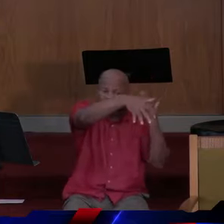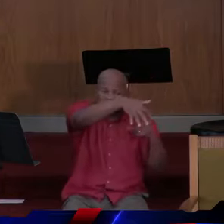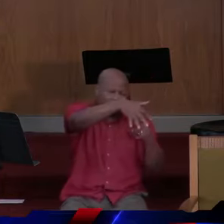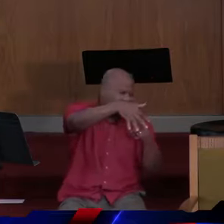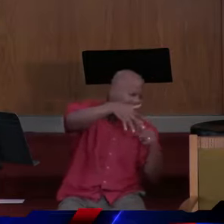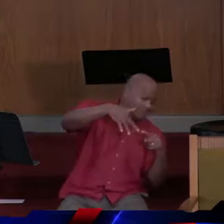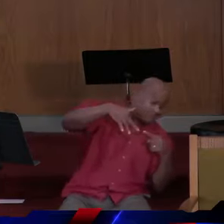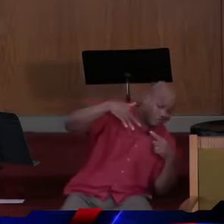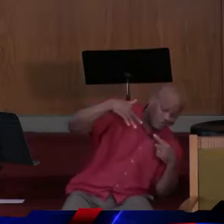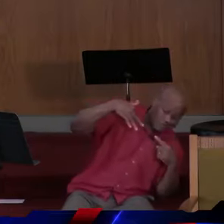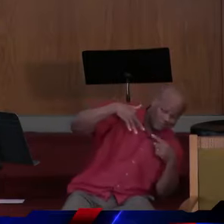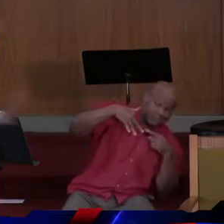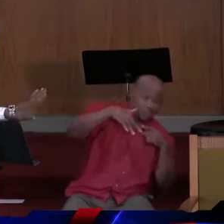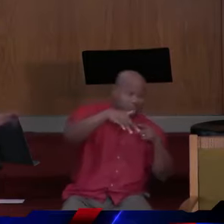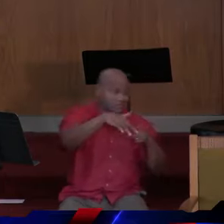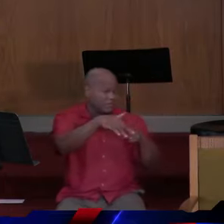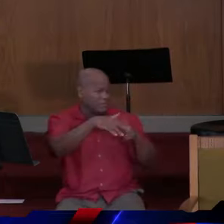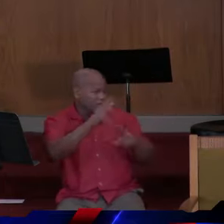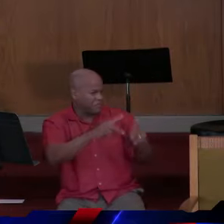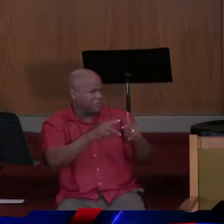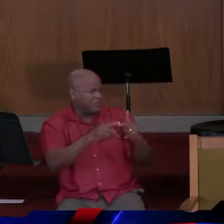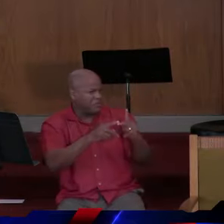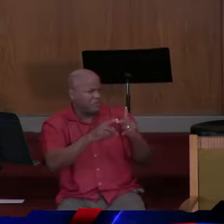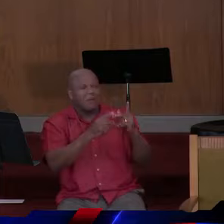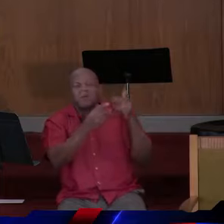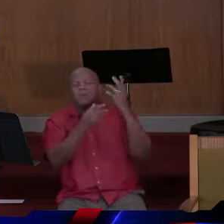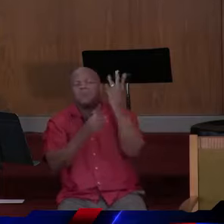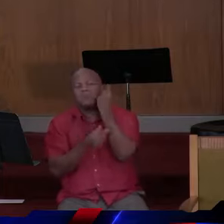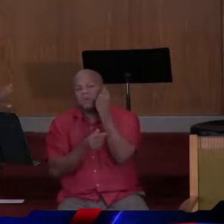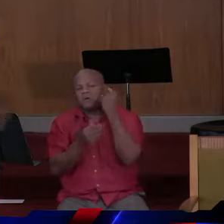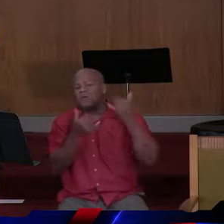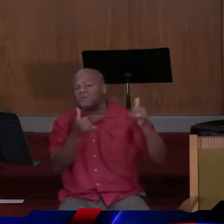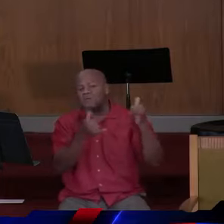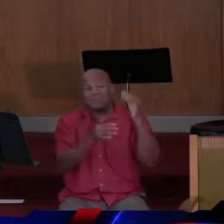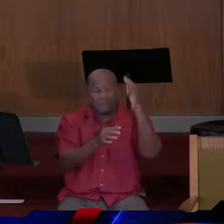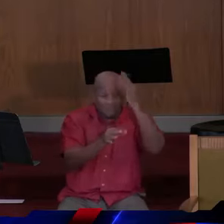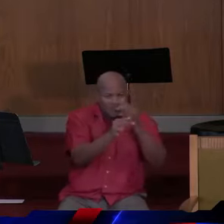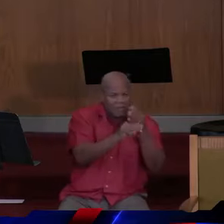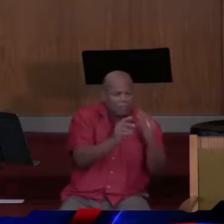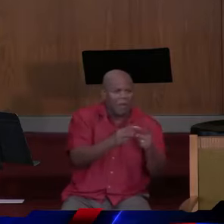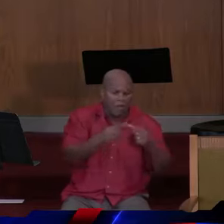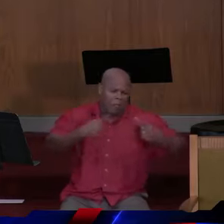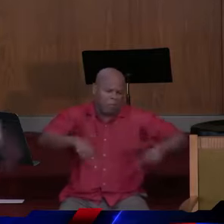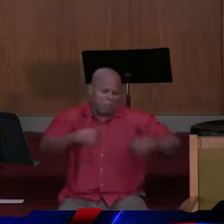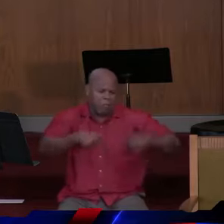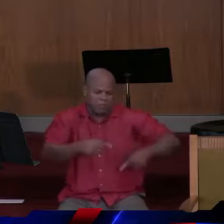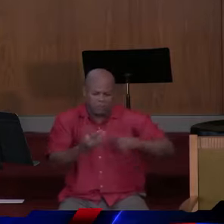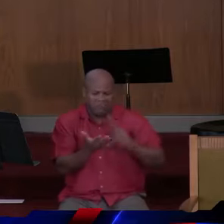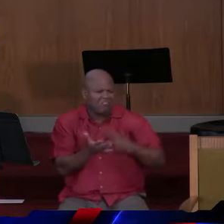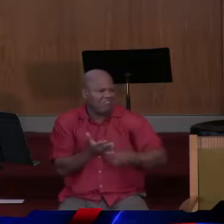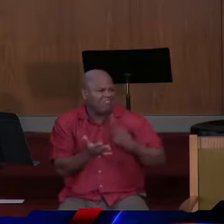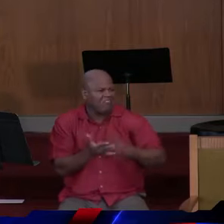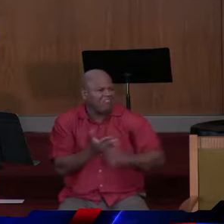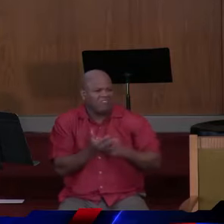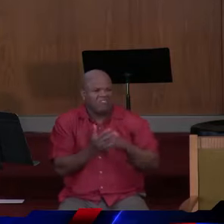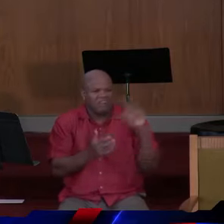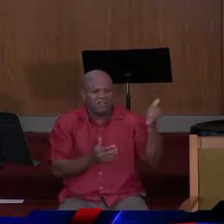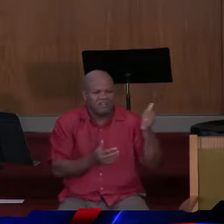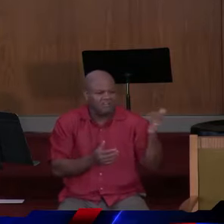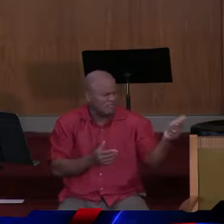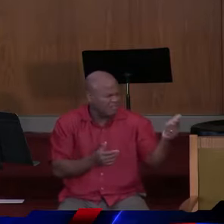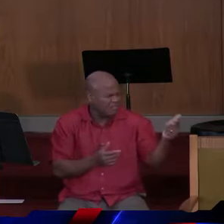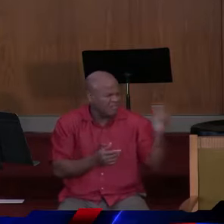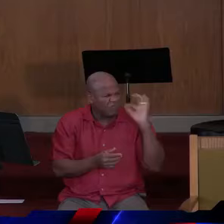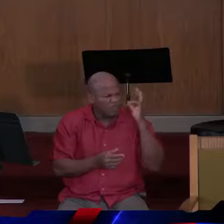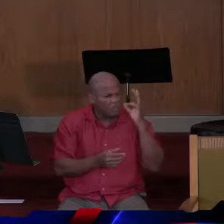from Zion. Folk claim to be faithful, but then they argue about tithing. You ain't got no fruit. Folk